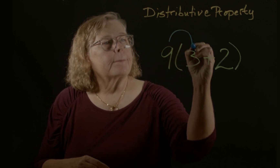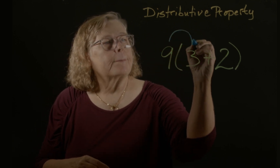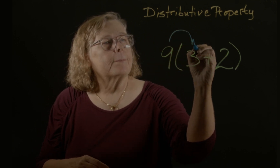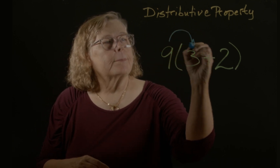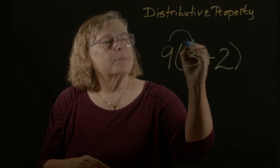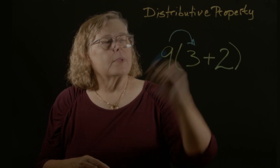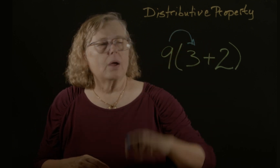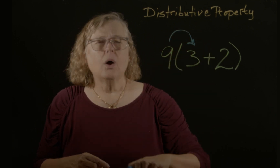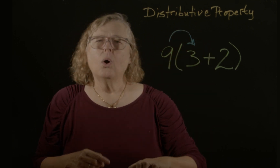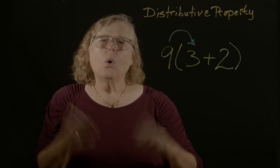this.